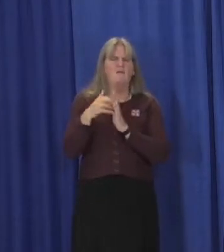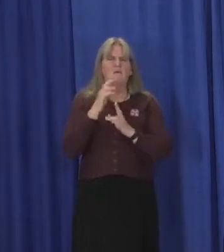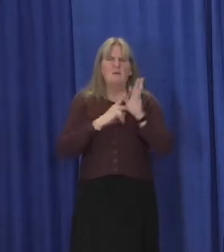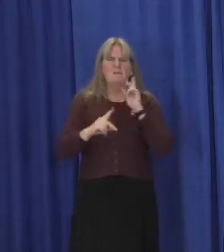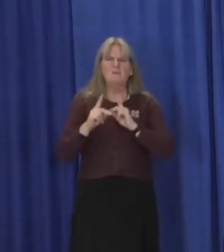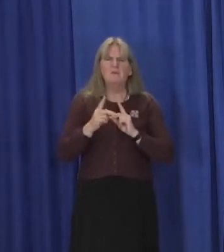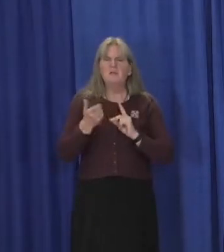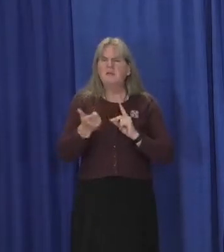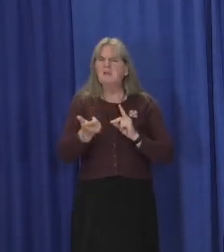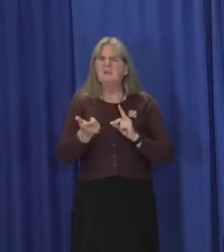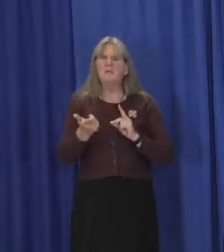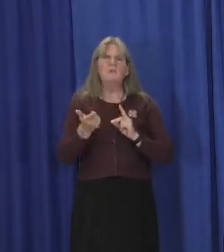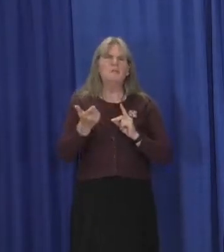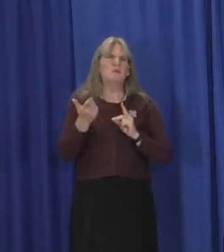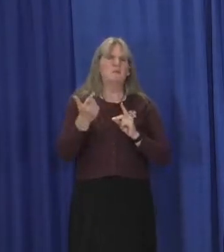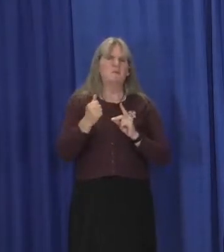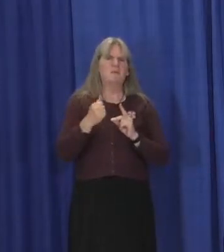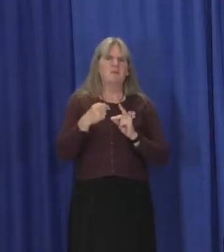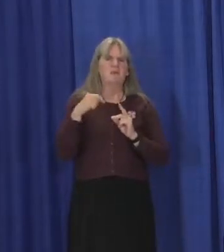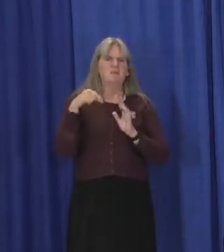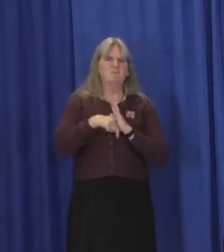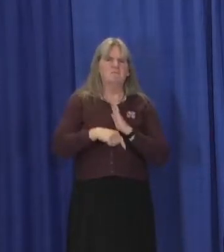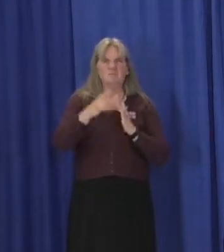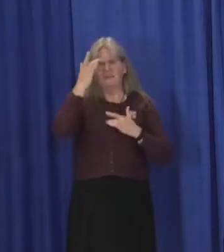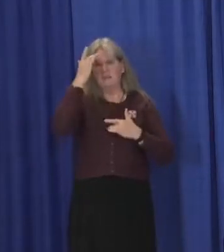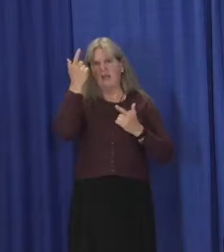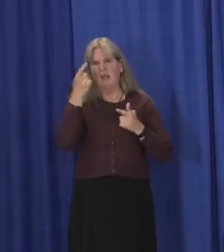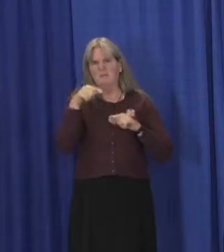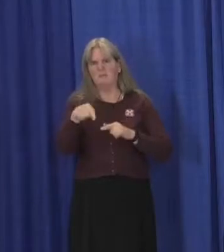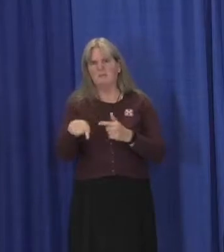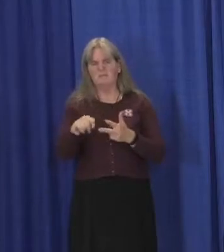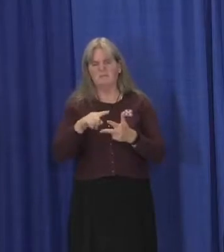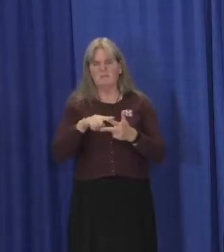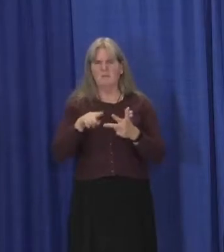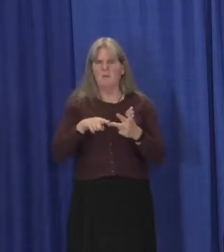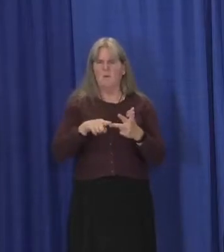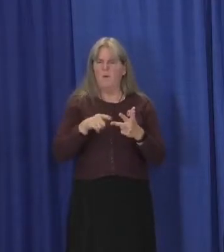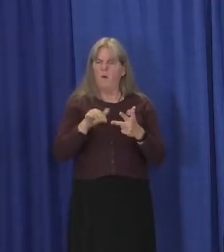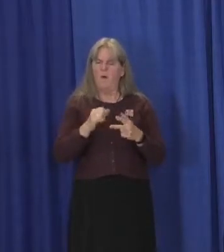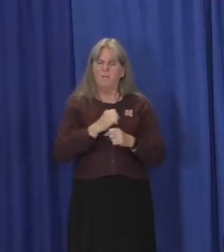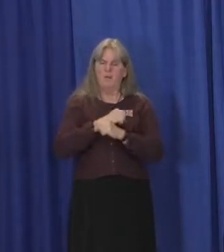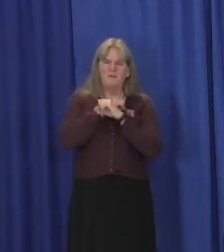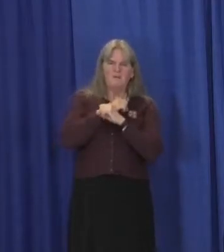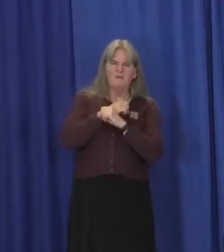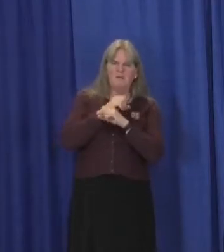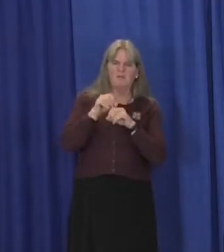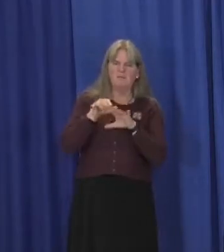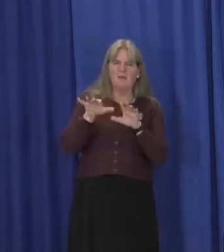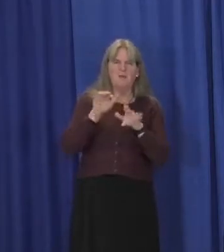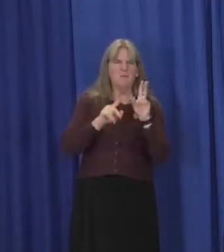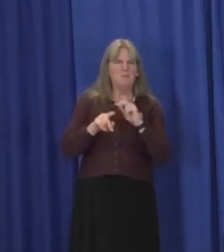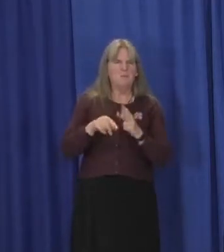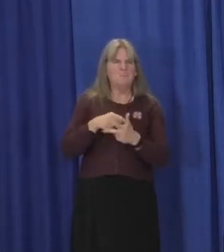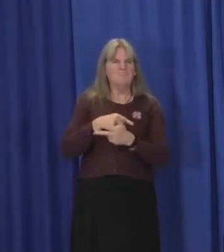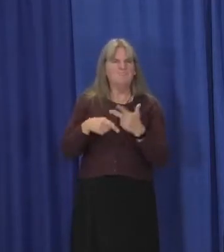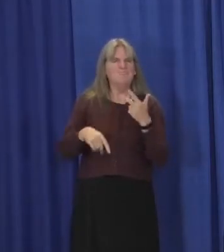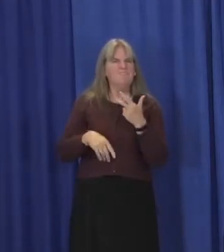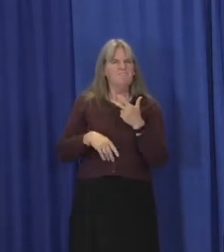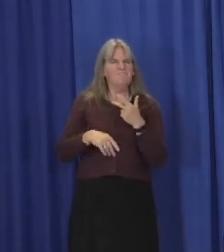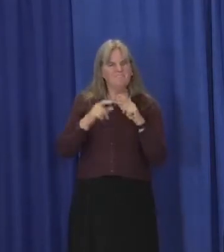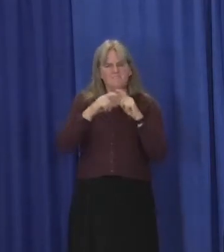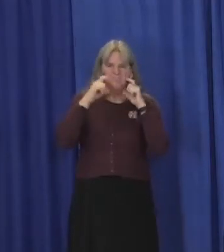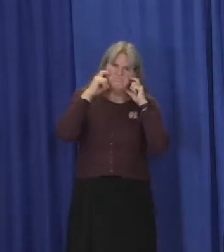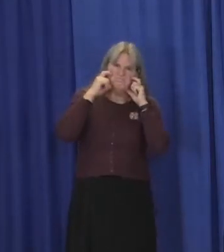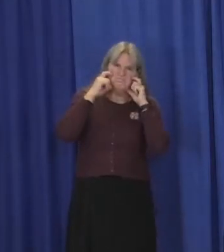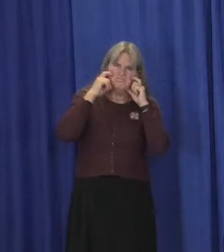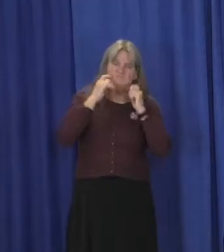people who are vulnerable to severe disease, and where you want to especially prevent transmission to others.